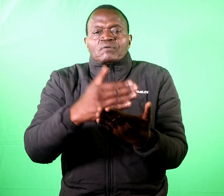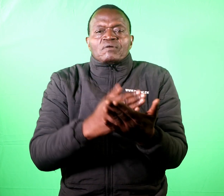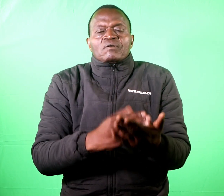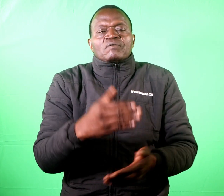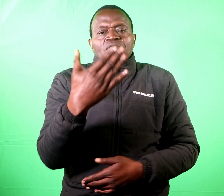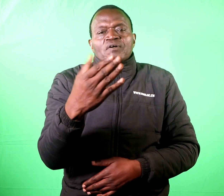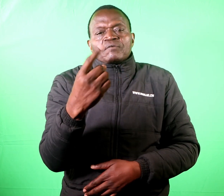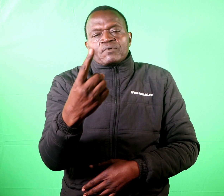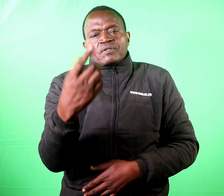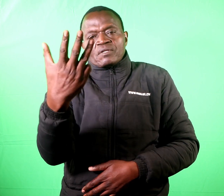5.9%.